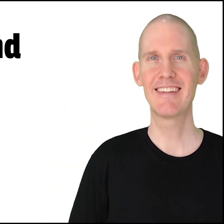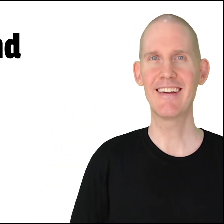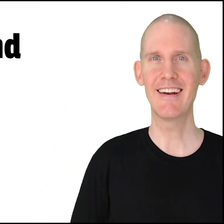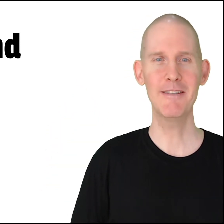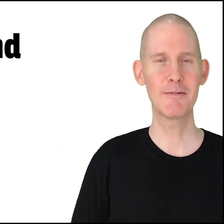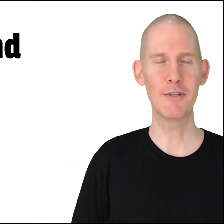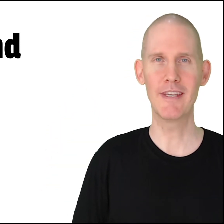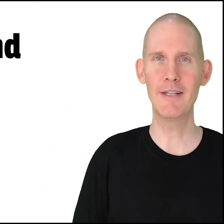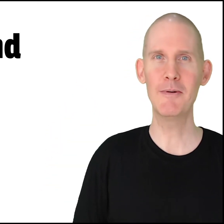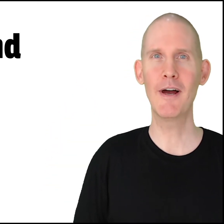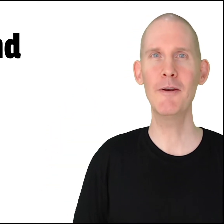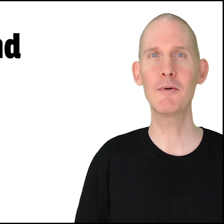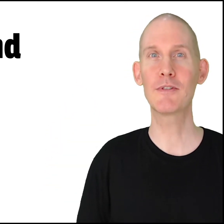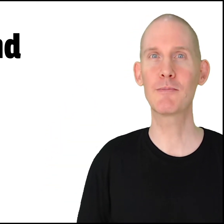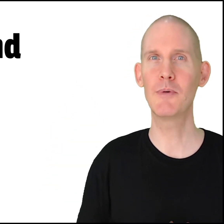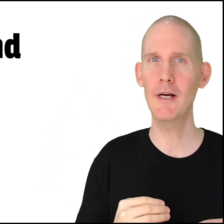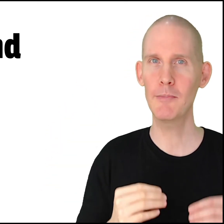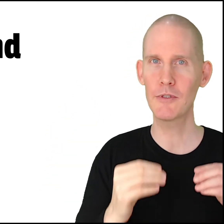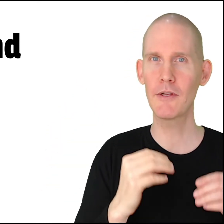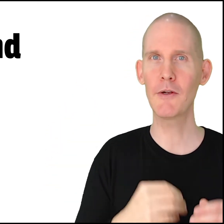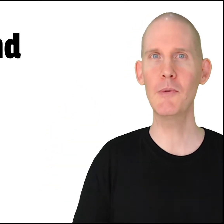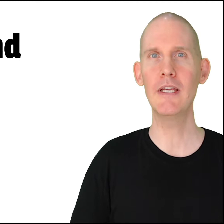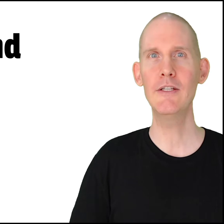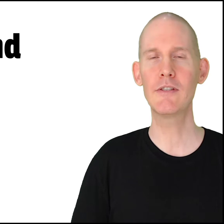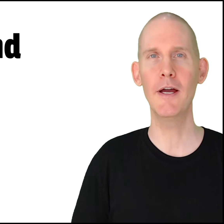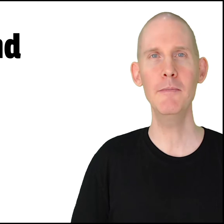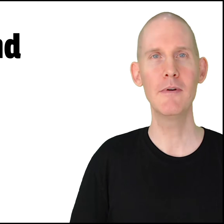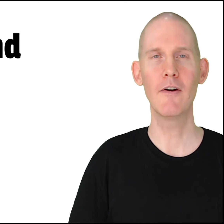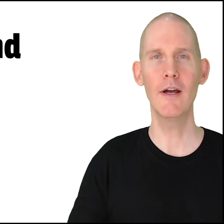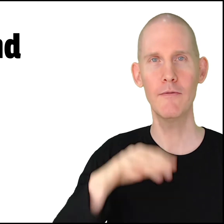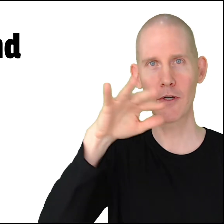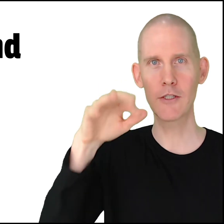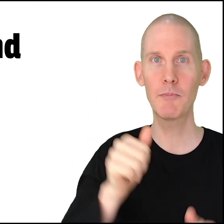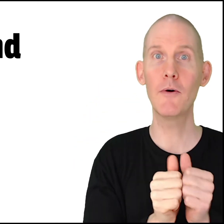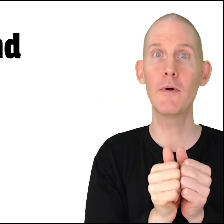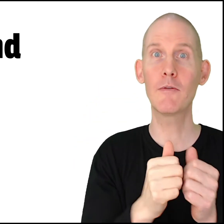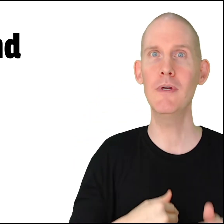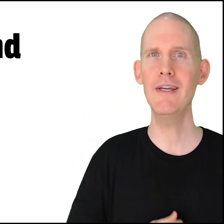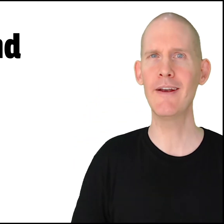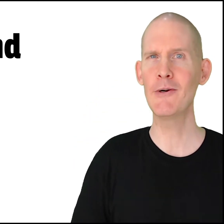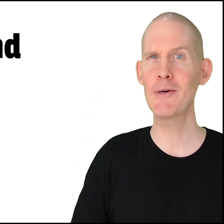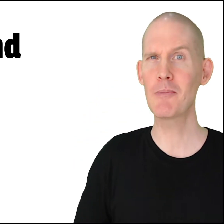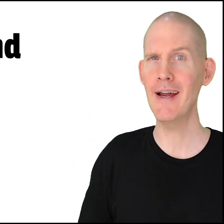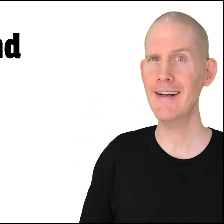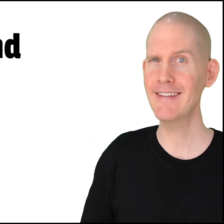All right, continuing on, we'll speed up just a little bit each time. All right, fingerspell with me. I know you're practicing.